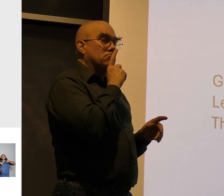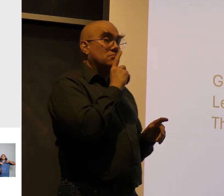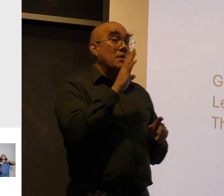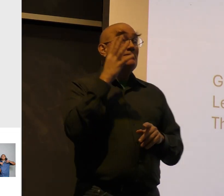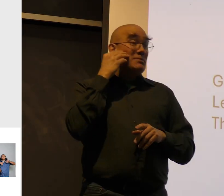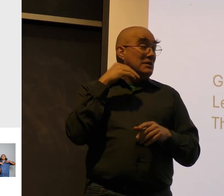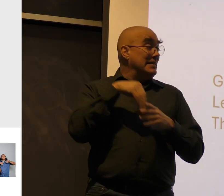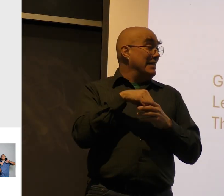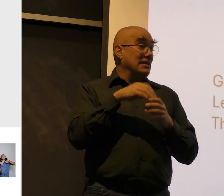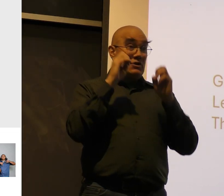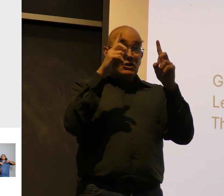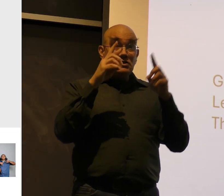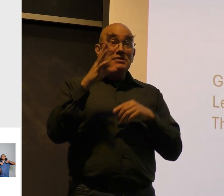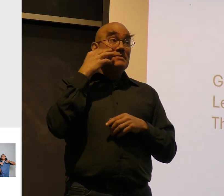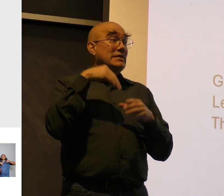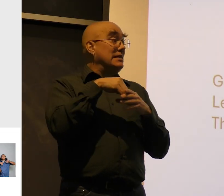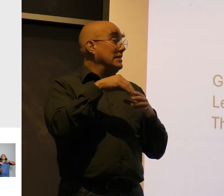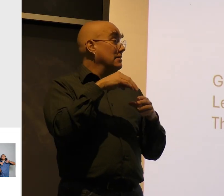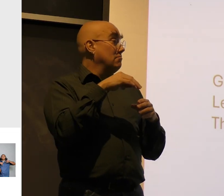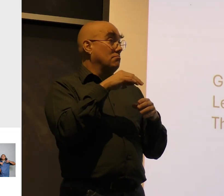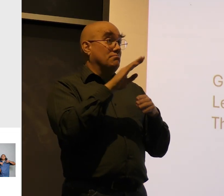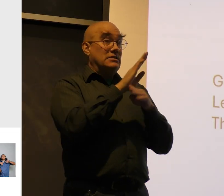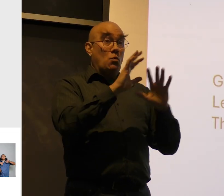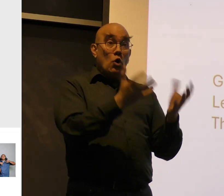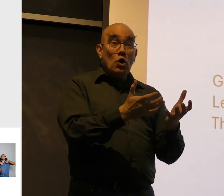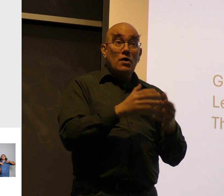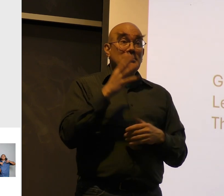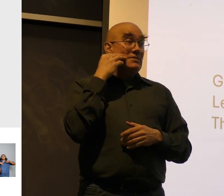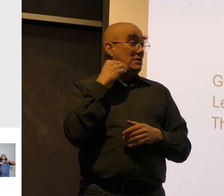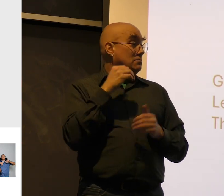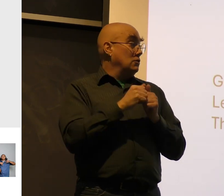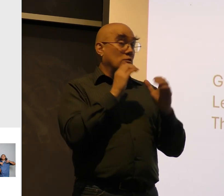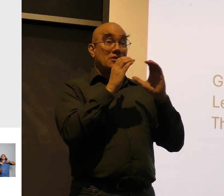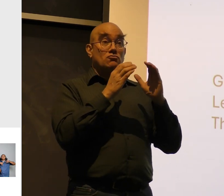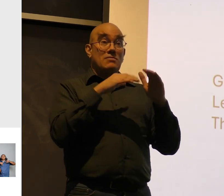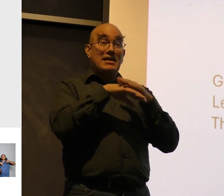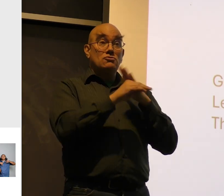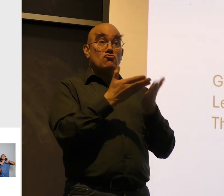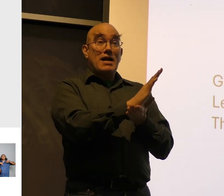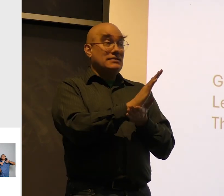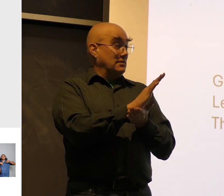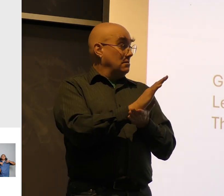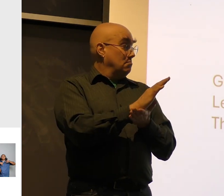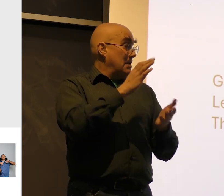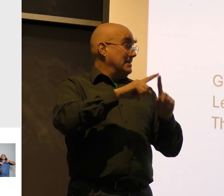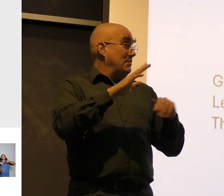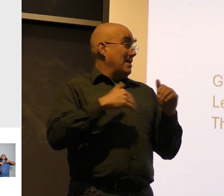Not the number of deaf people, but the experience in education, the experience in the business world, the experience in communication access, and our rights